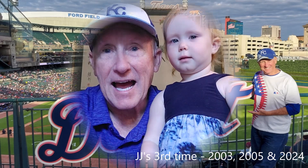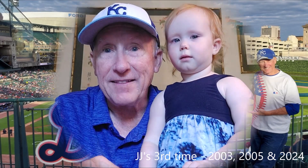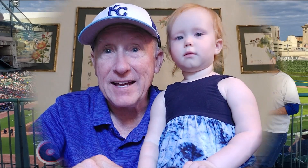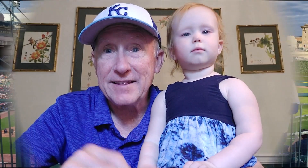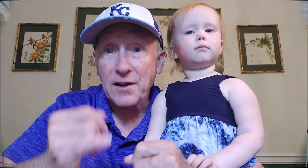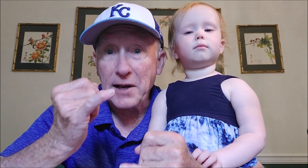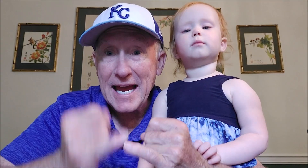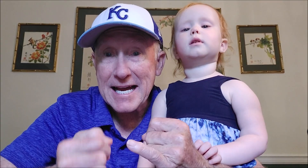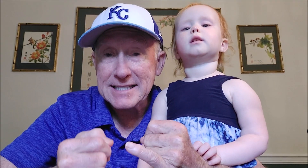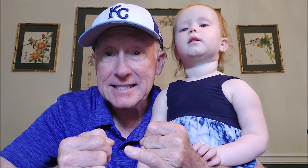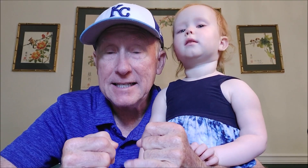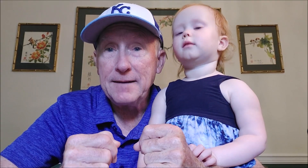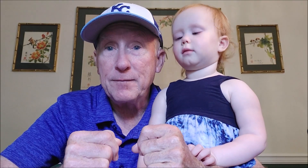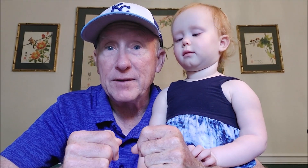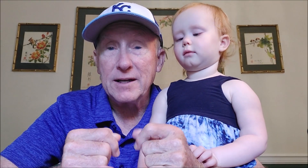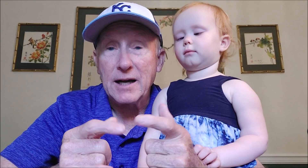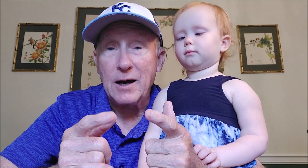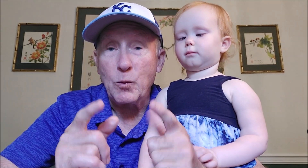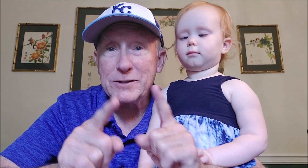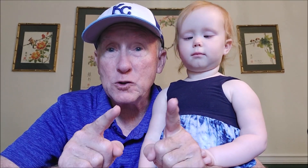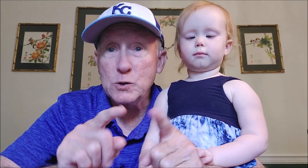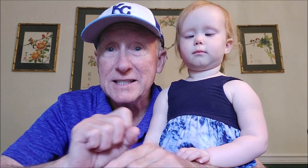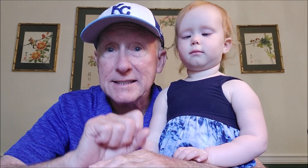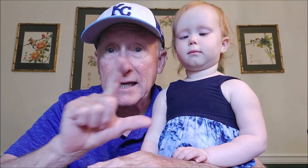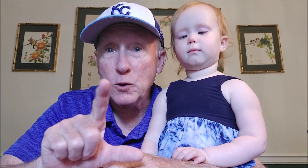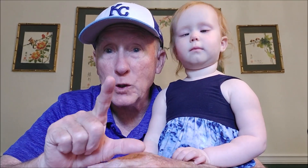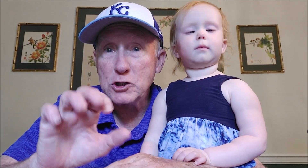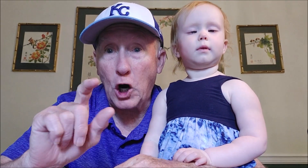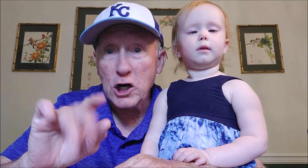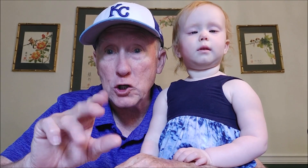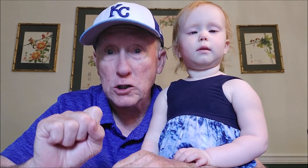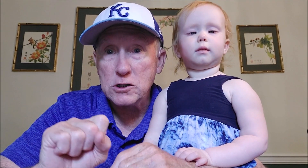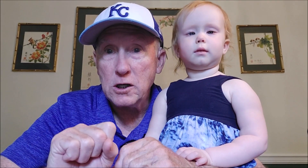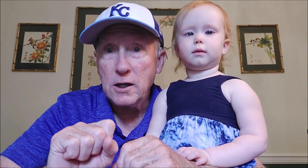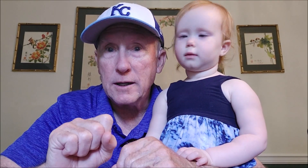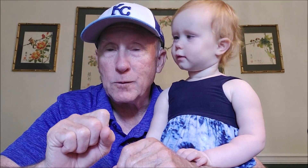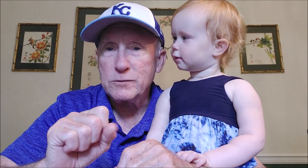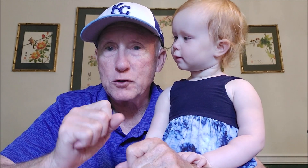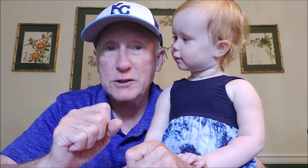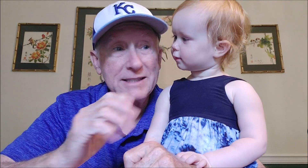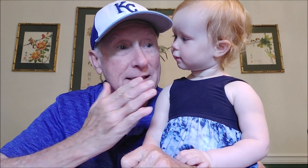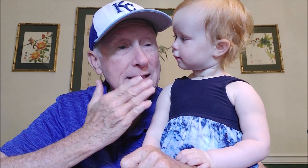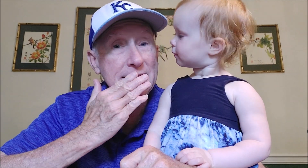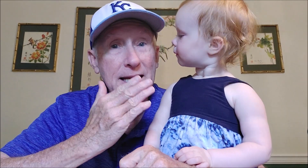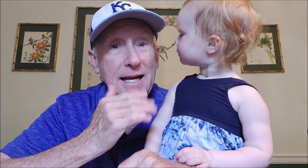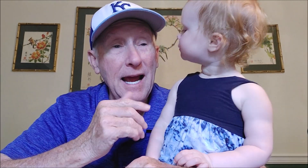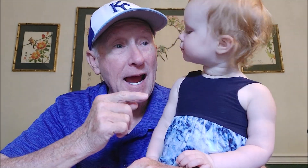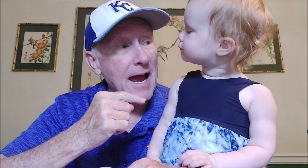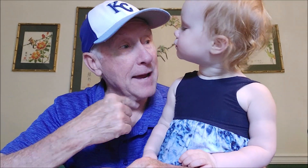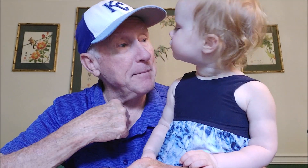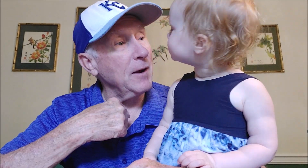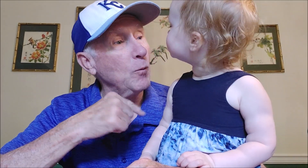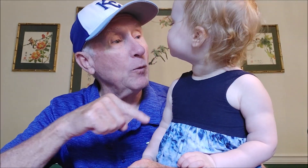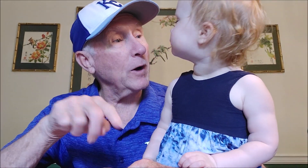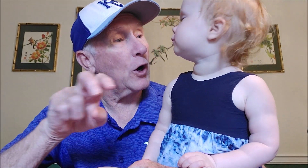And then the last, I went to St. Louis Cardinal, to CC, and we went on